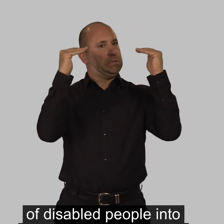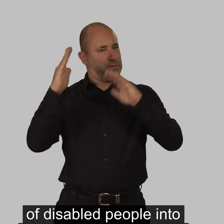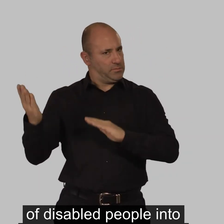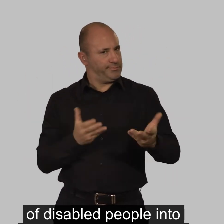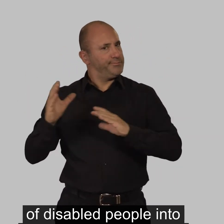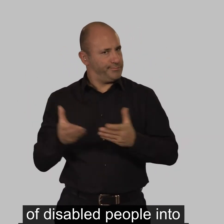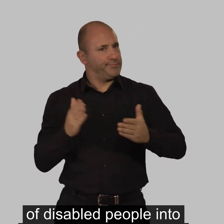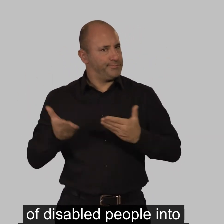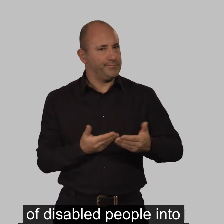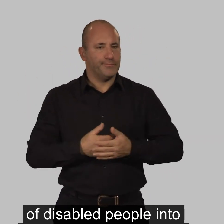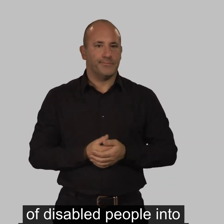service.